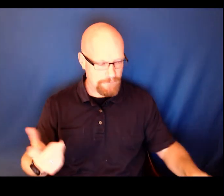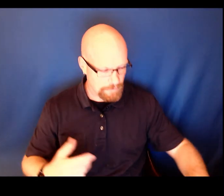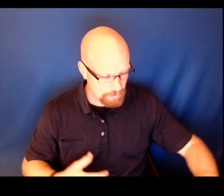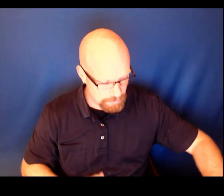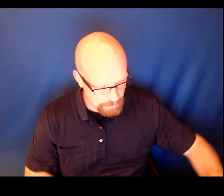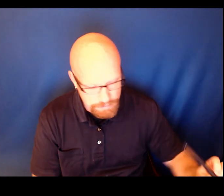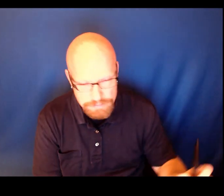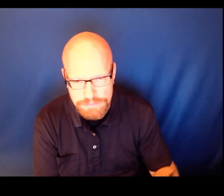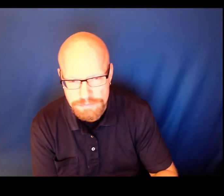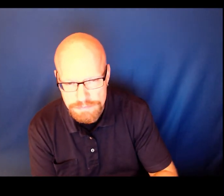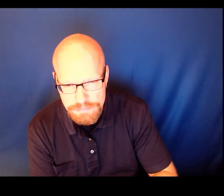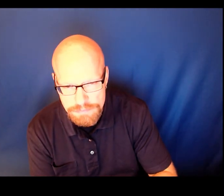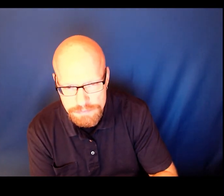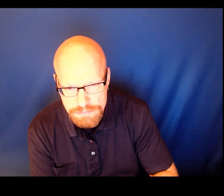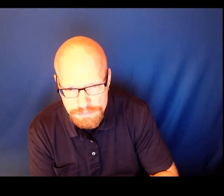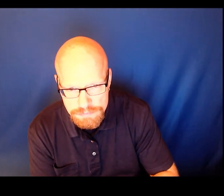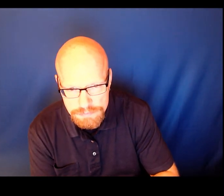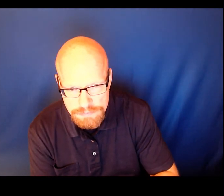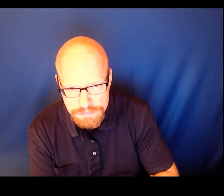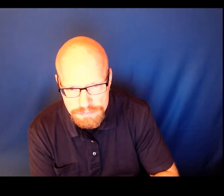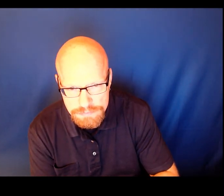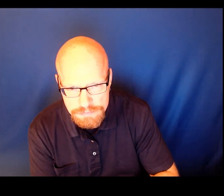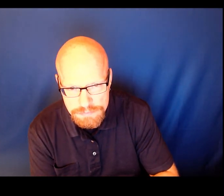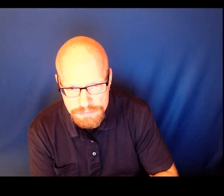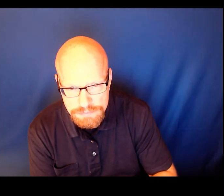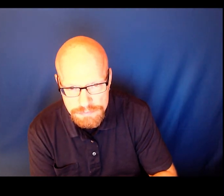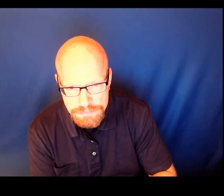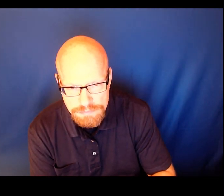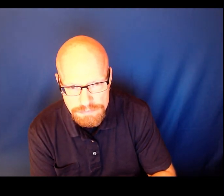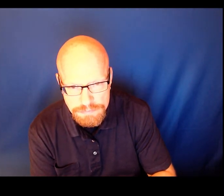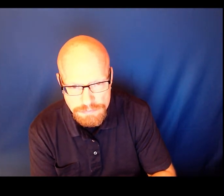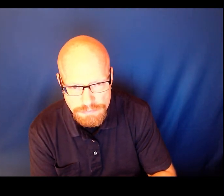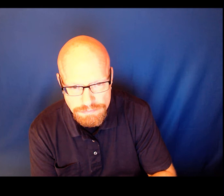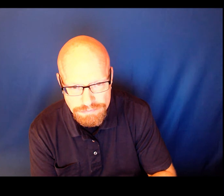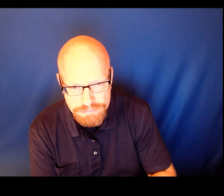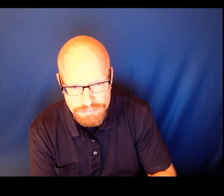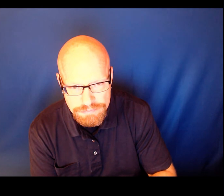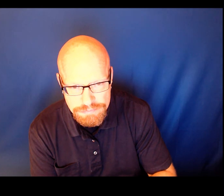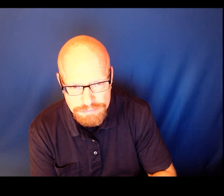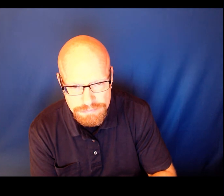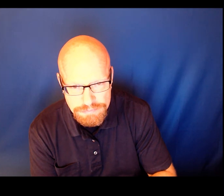Remember, y doesn't have a number written, but we can put 1 there.